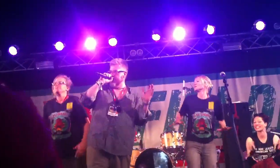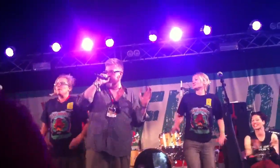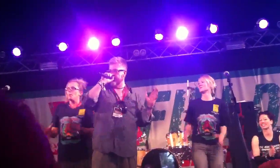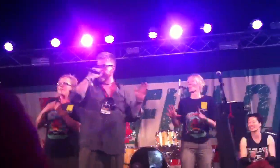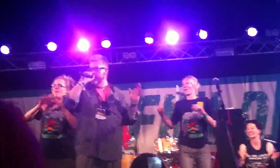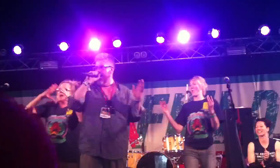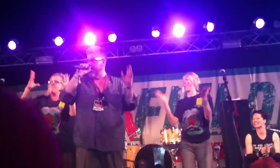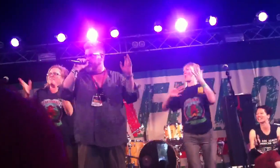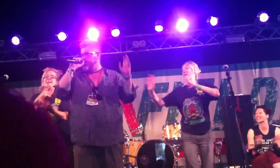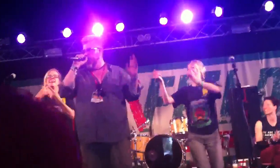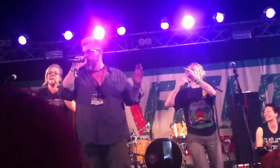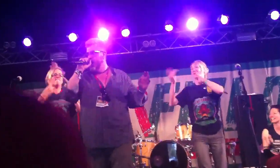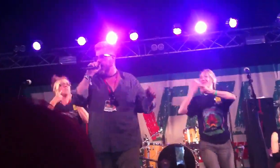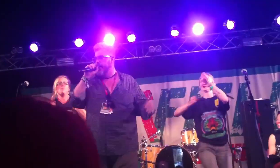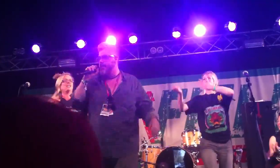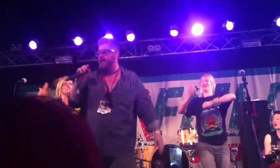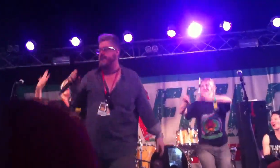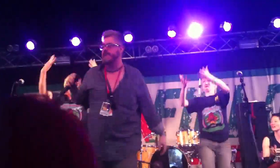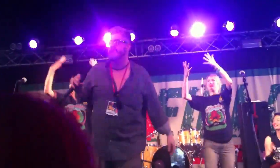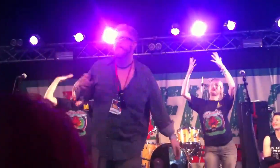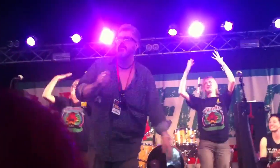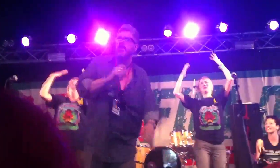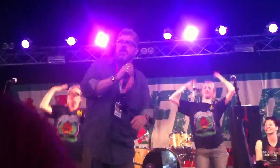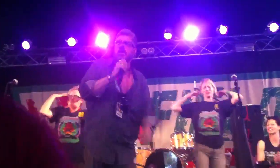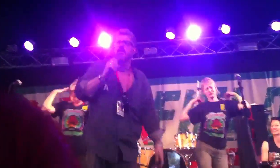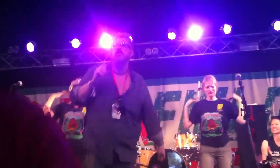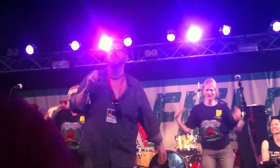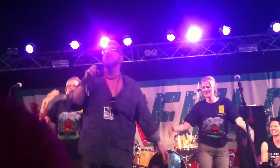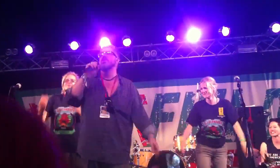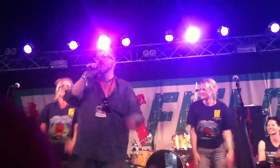with all this information.